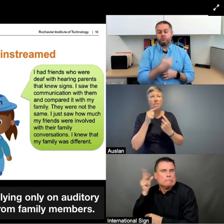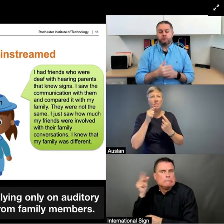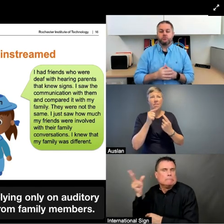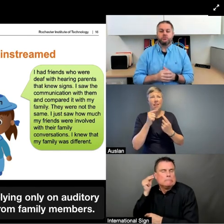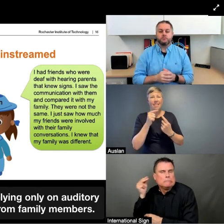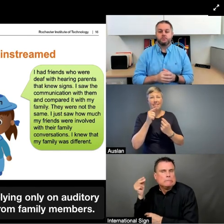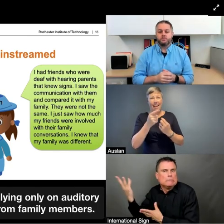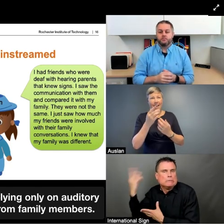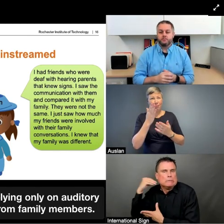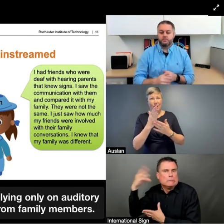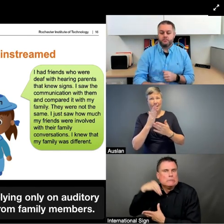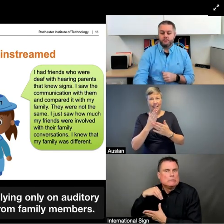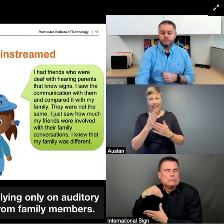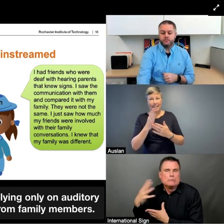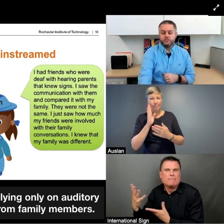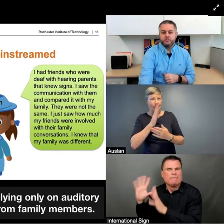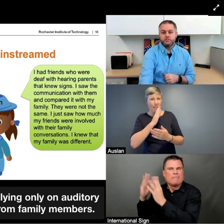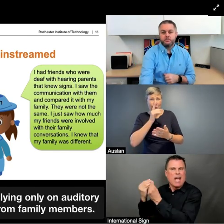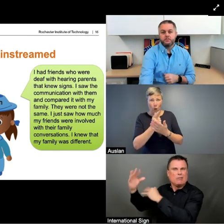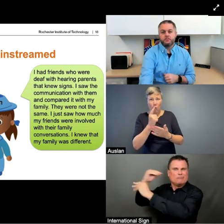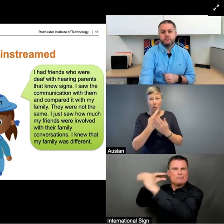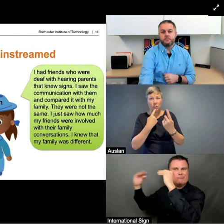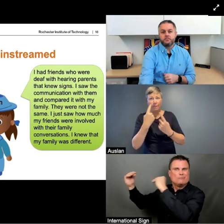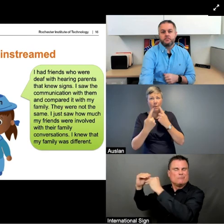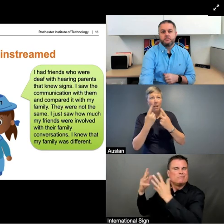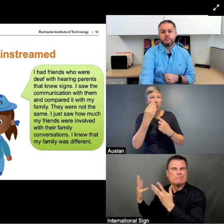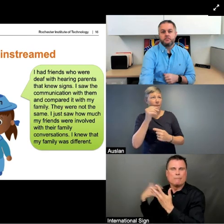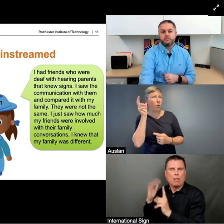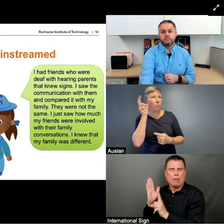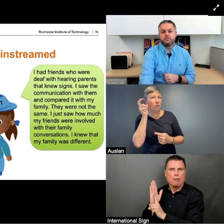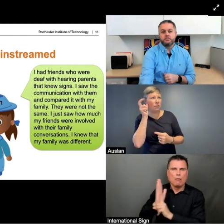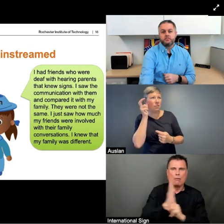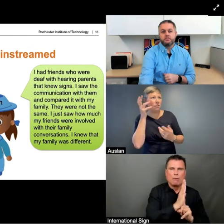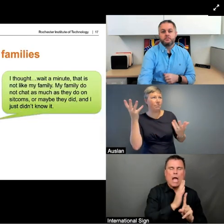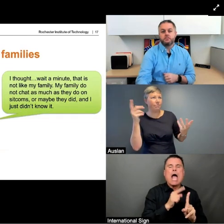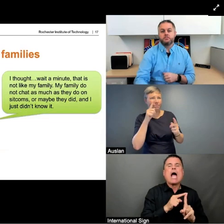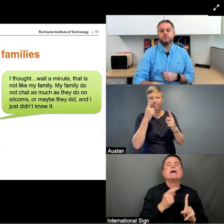on auditory input from family members.